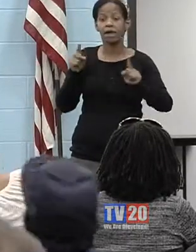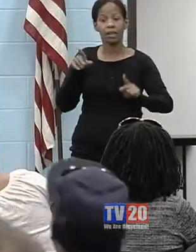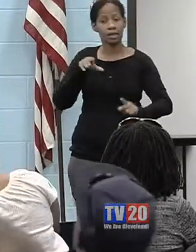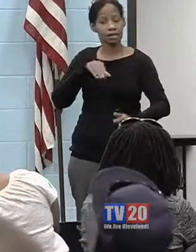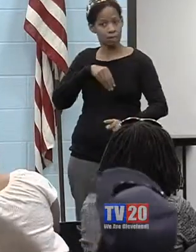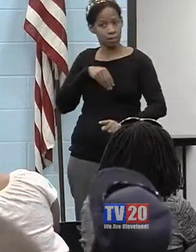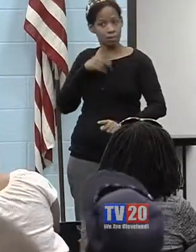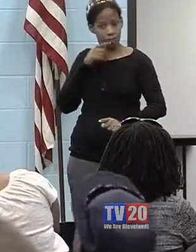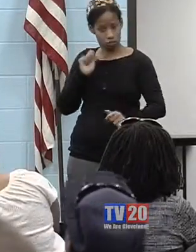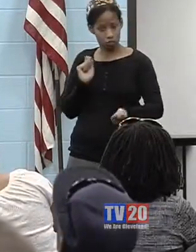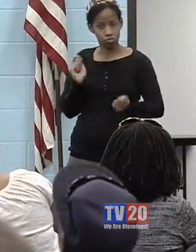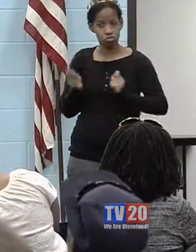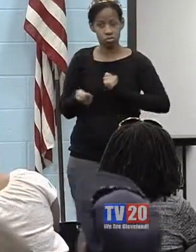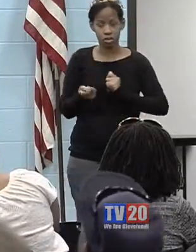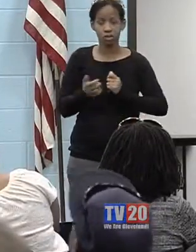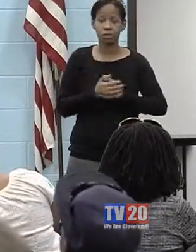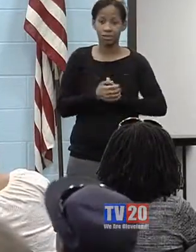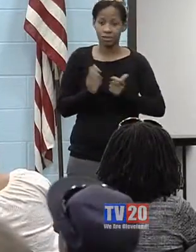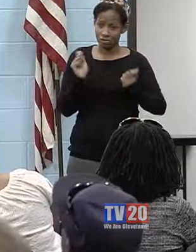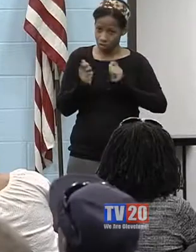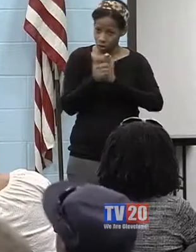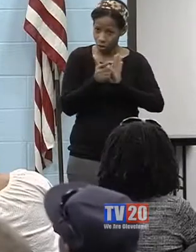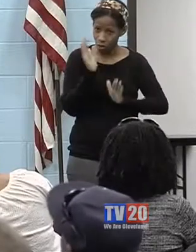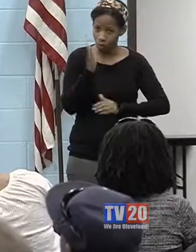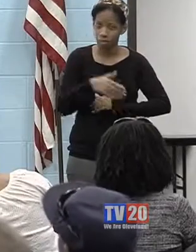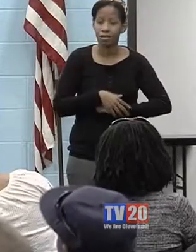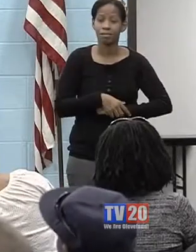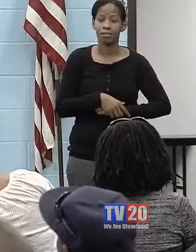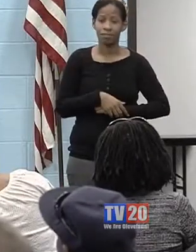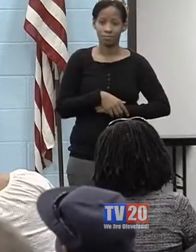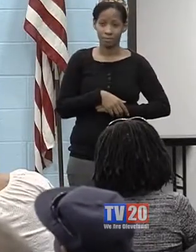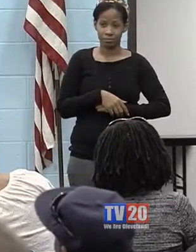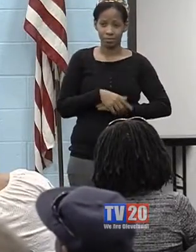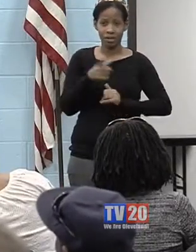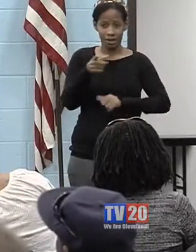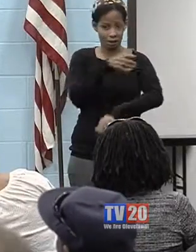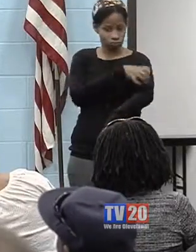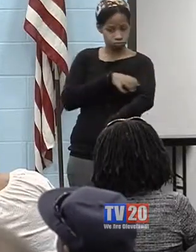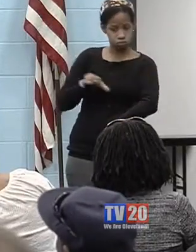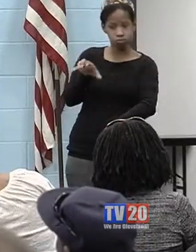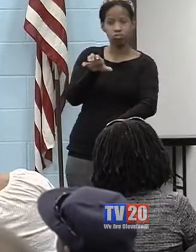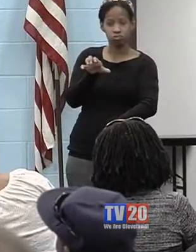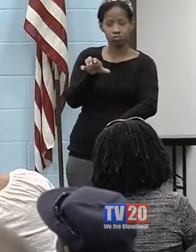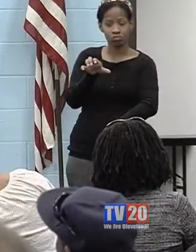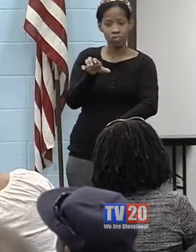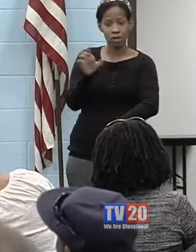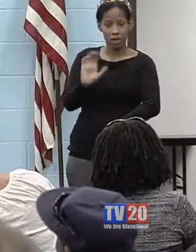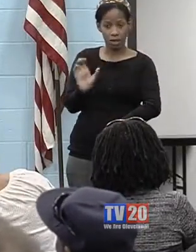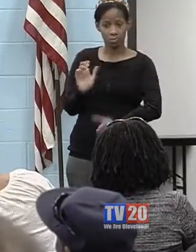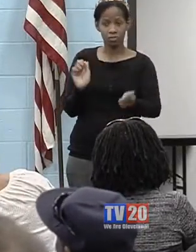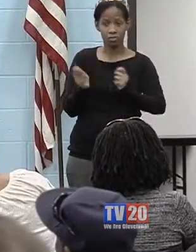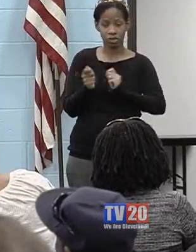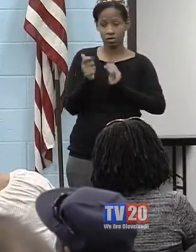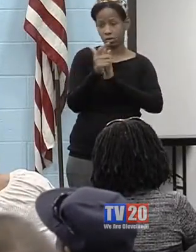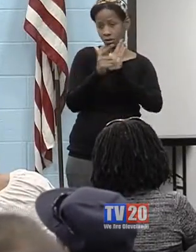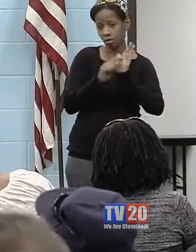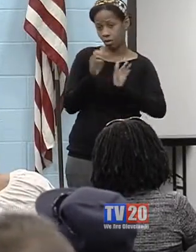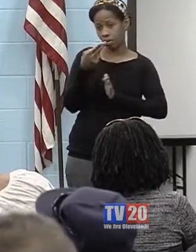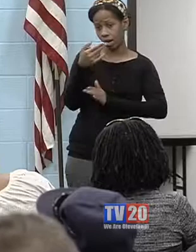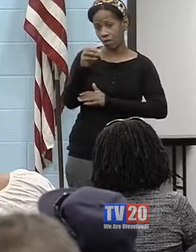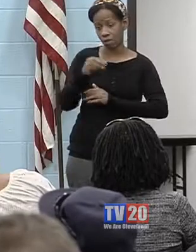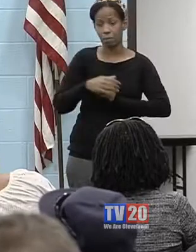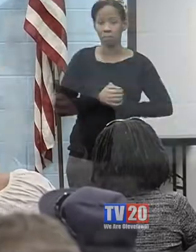Gotcha. We can change the law. You have the power in Columbus to change the law in Ohio. And